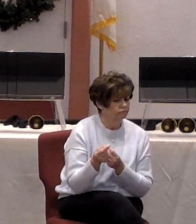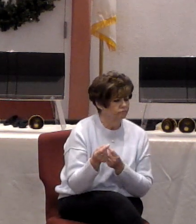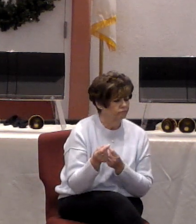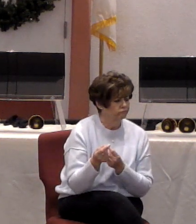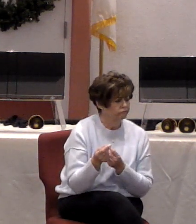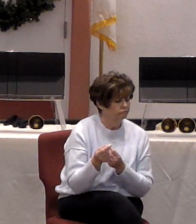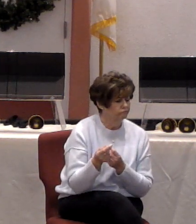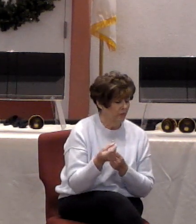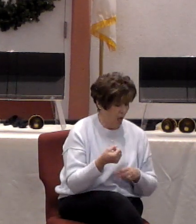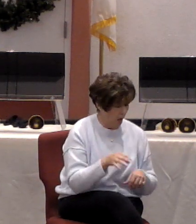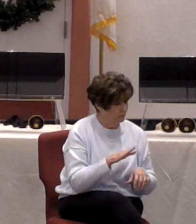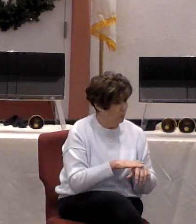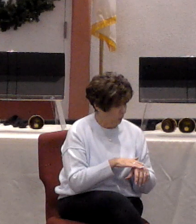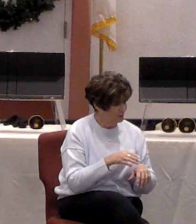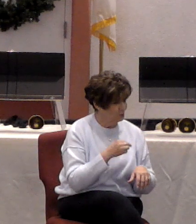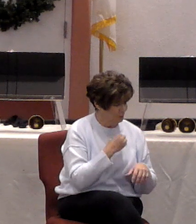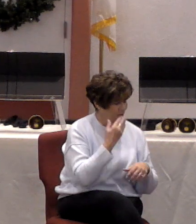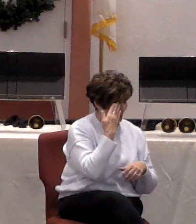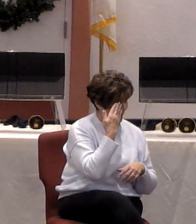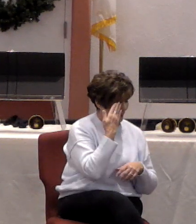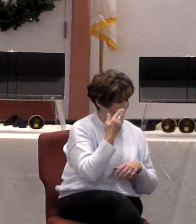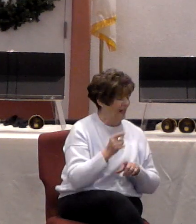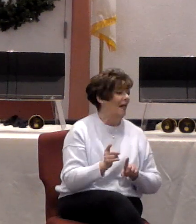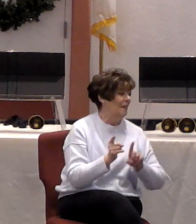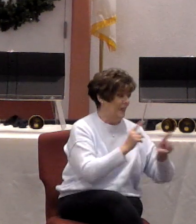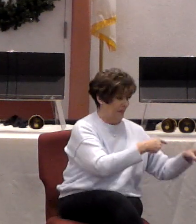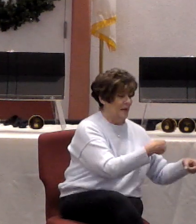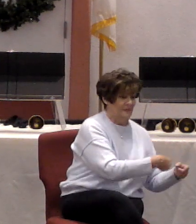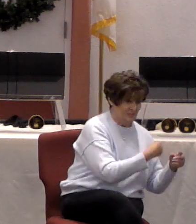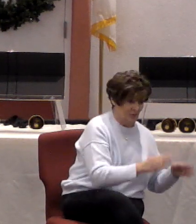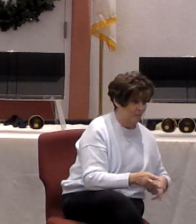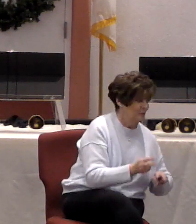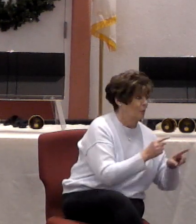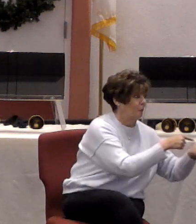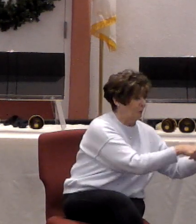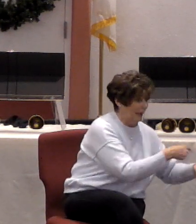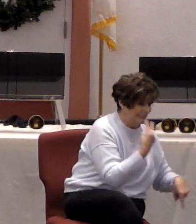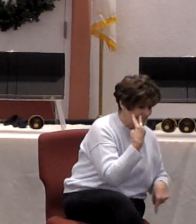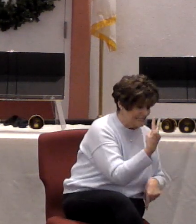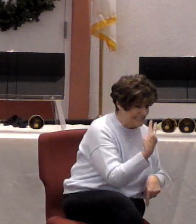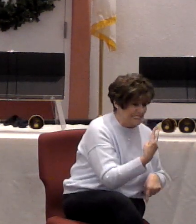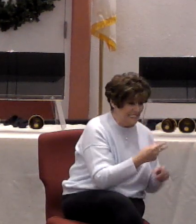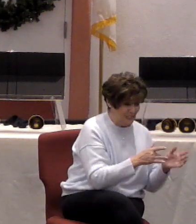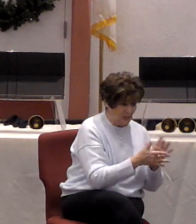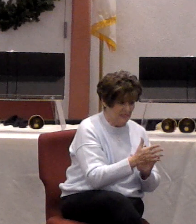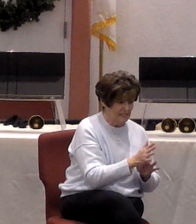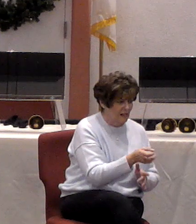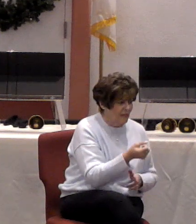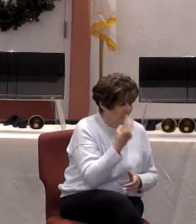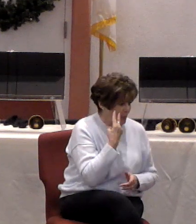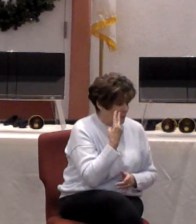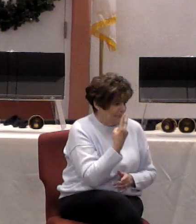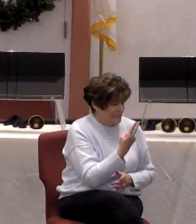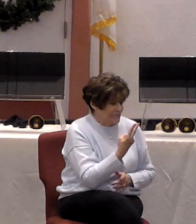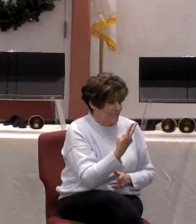And, of course, we know they went to see Jesus. They wanted to see this thing. God